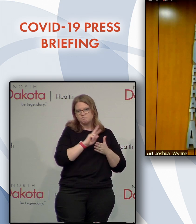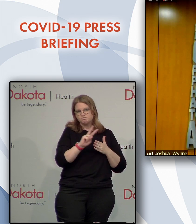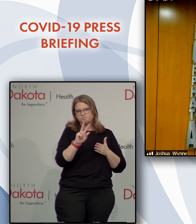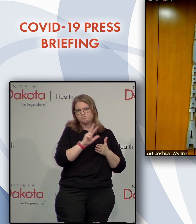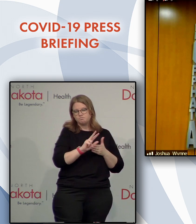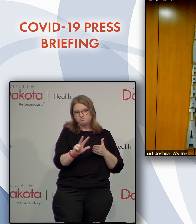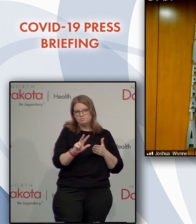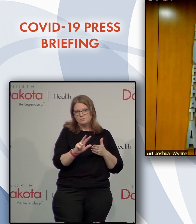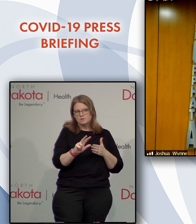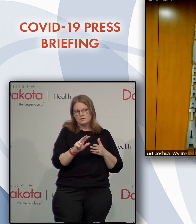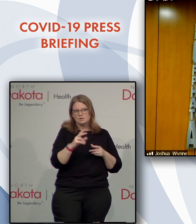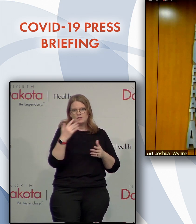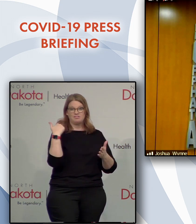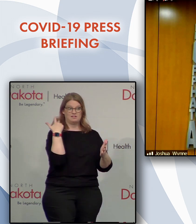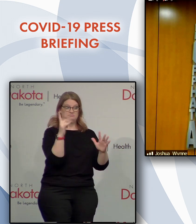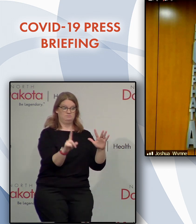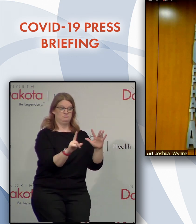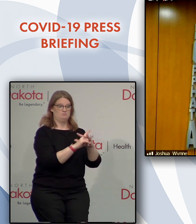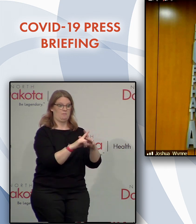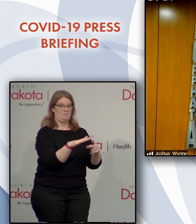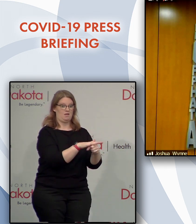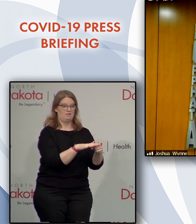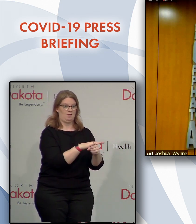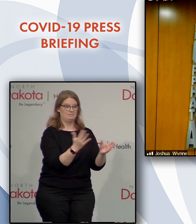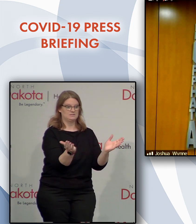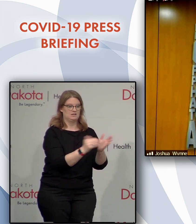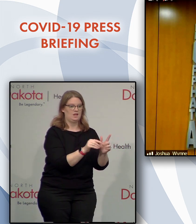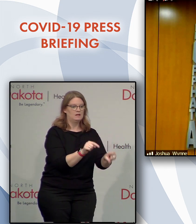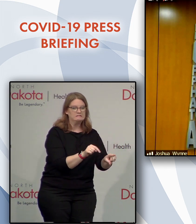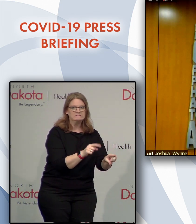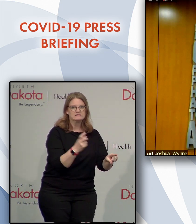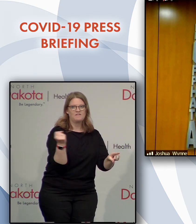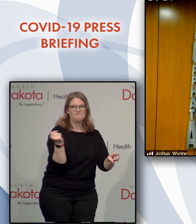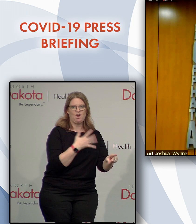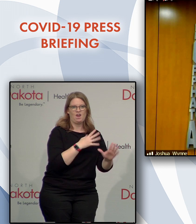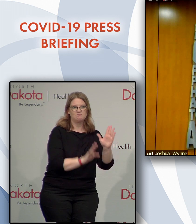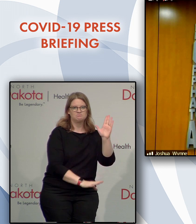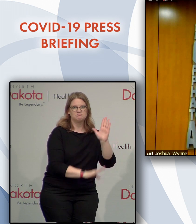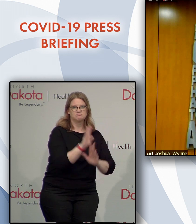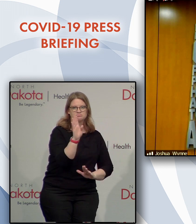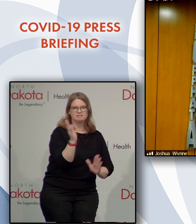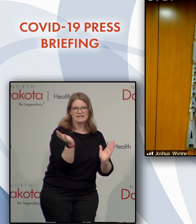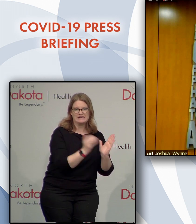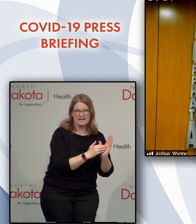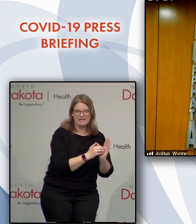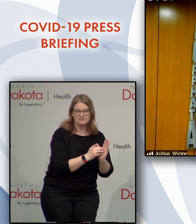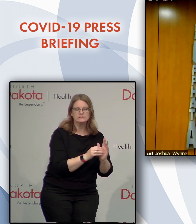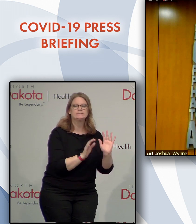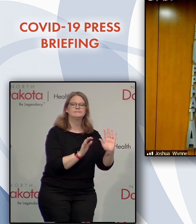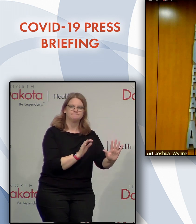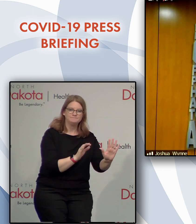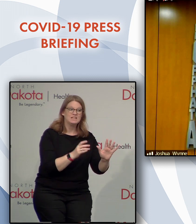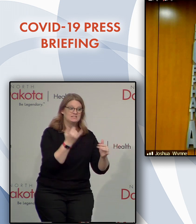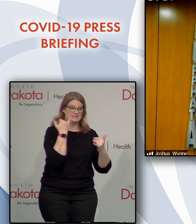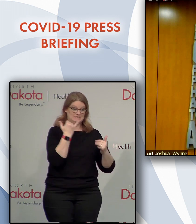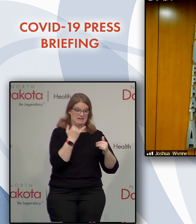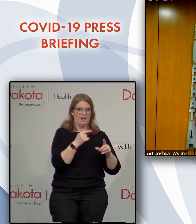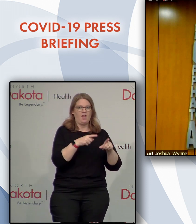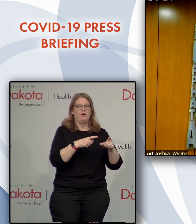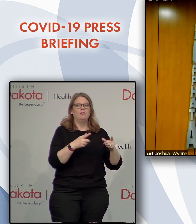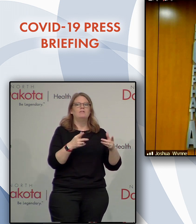we are hoping that this additional testing will really help us to keep any